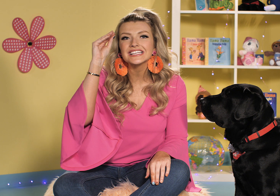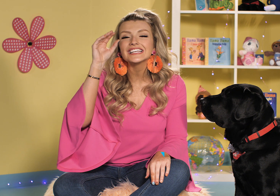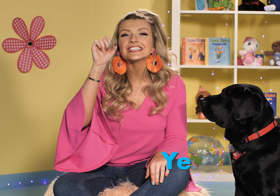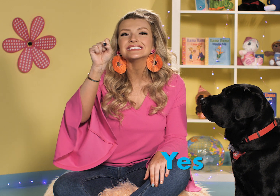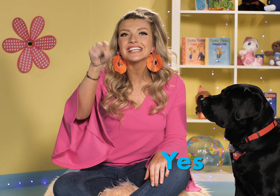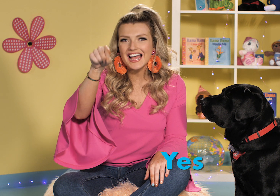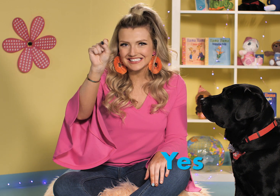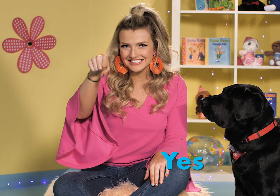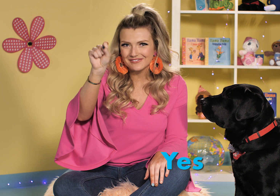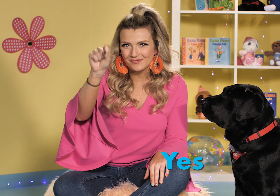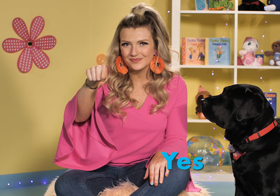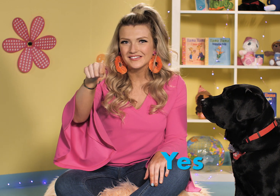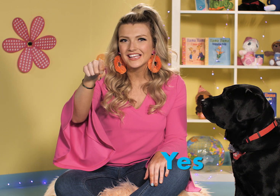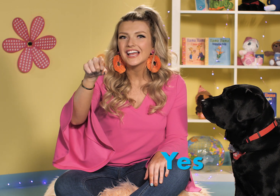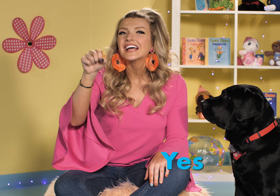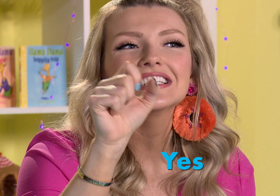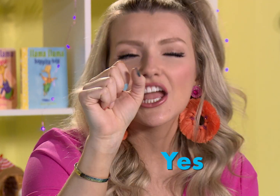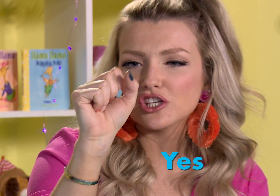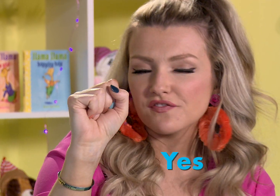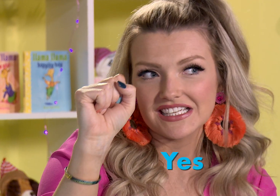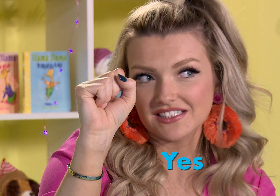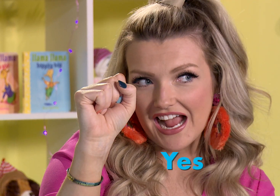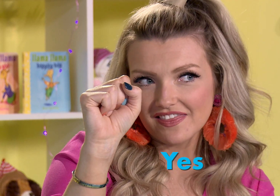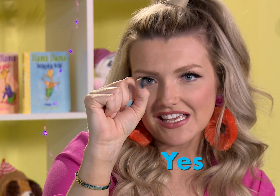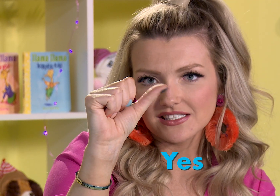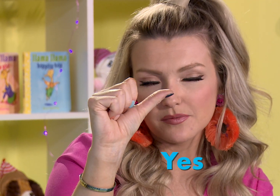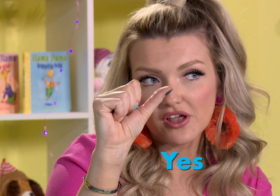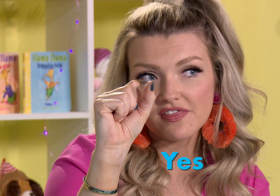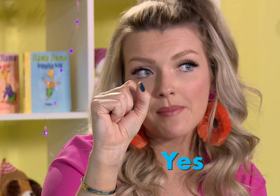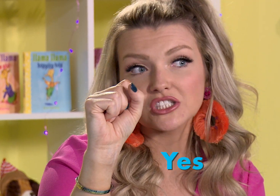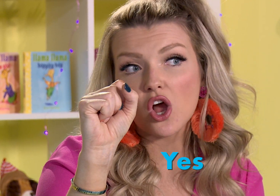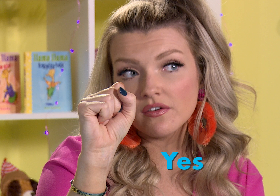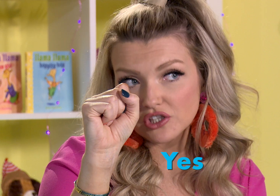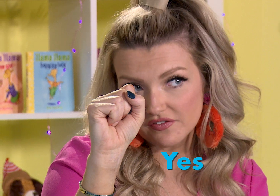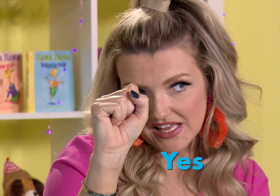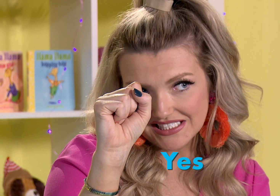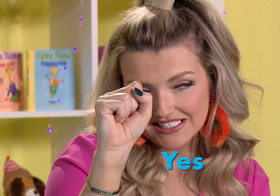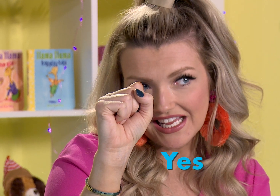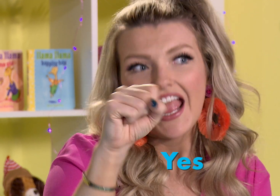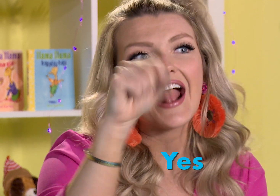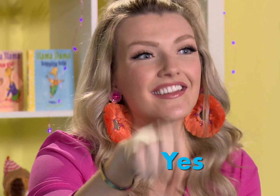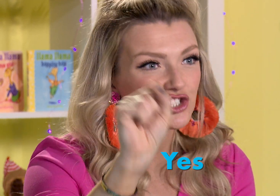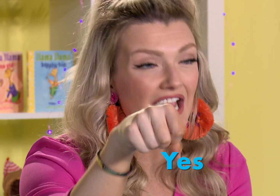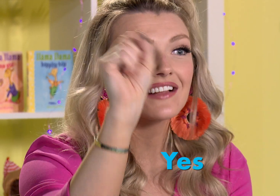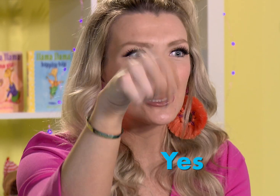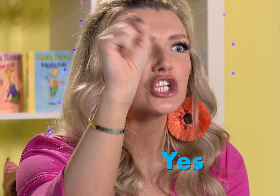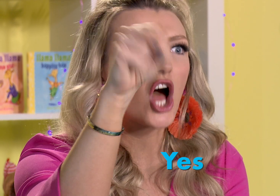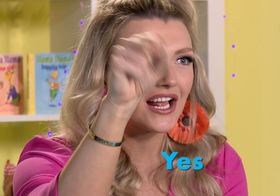yes. Take your fist like this, your thumb is over your fist, and shake it like you're knocking